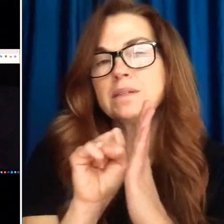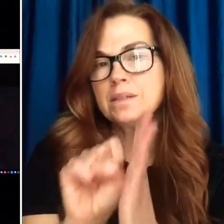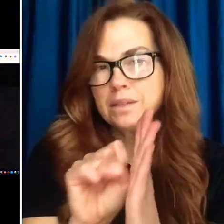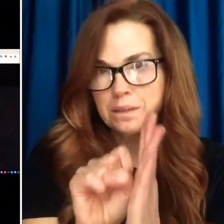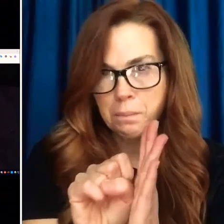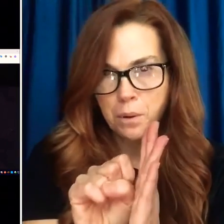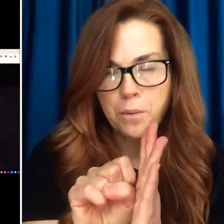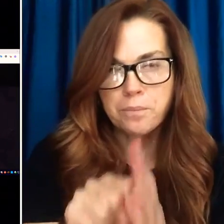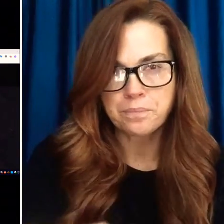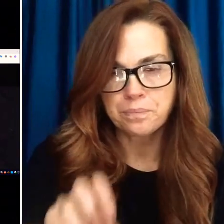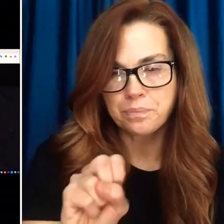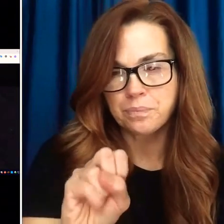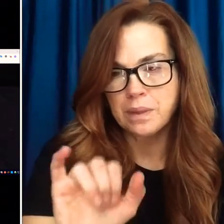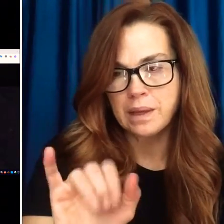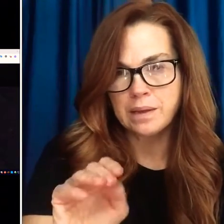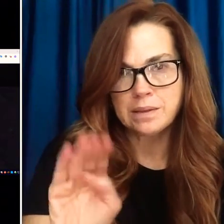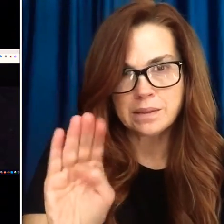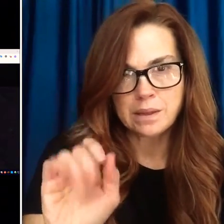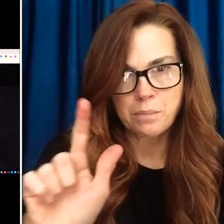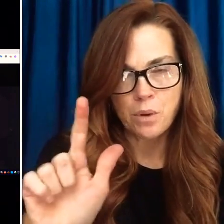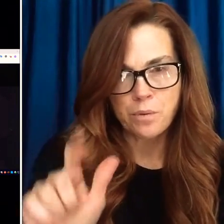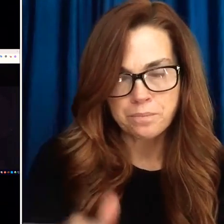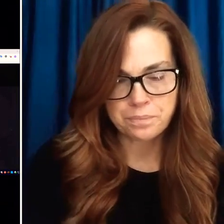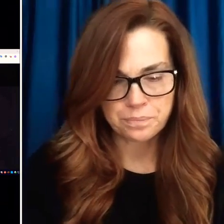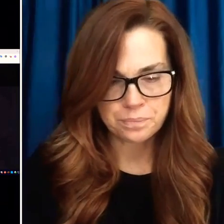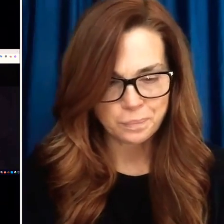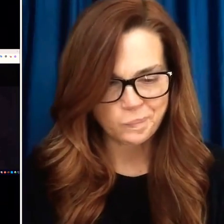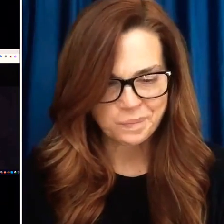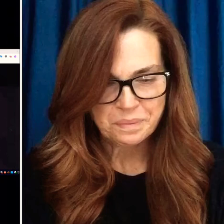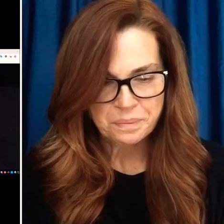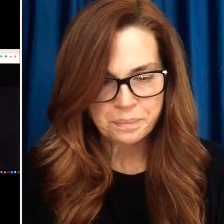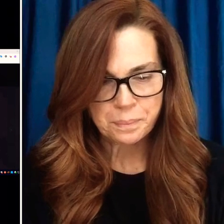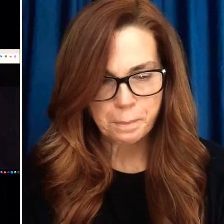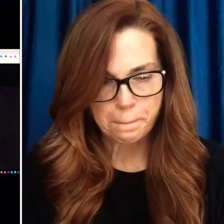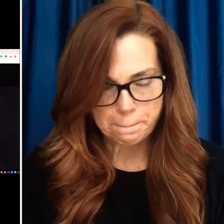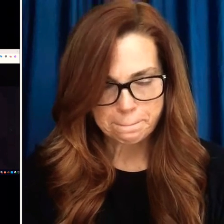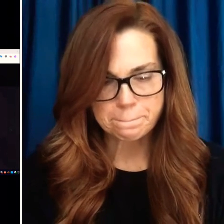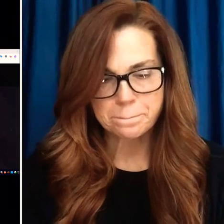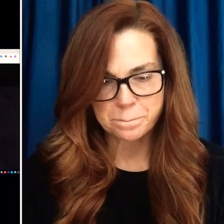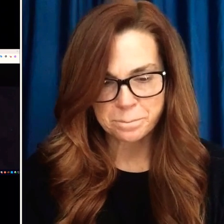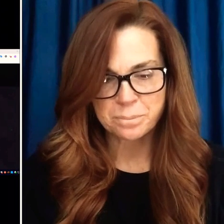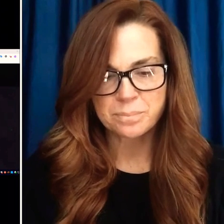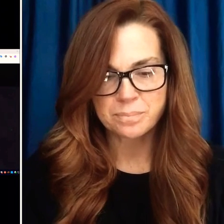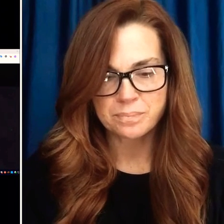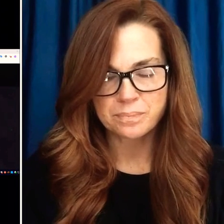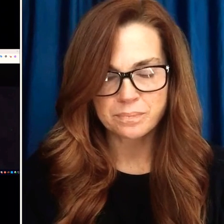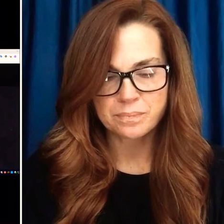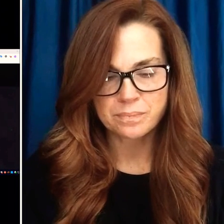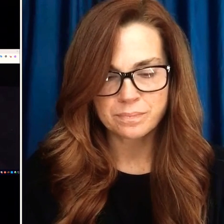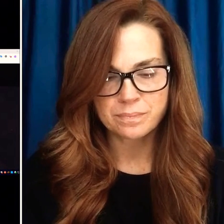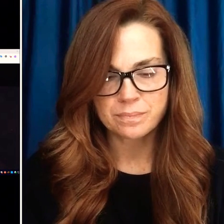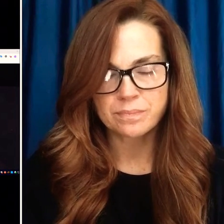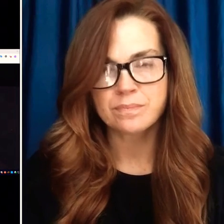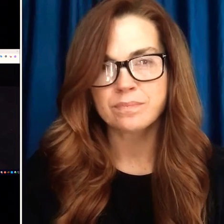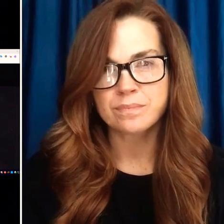two will always go together. And this is called the element's symbol.